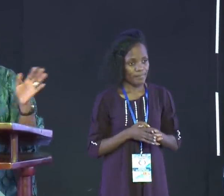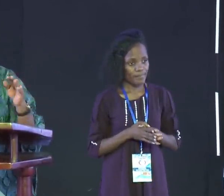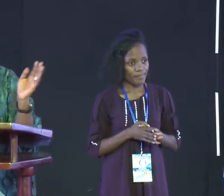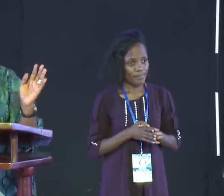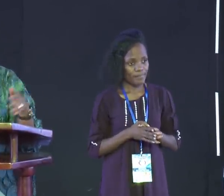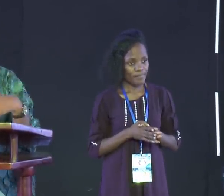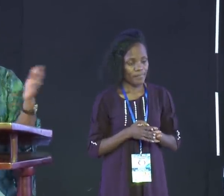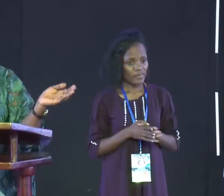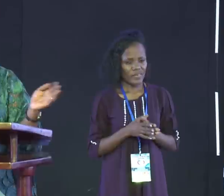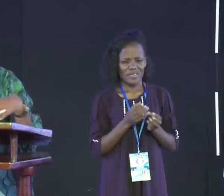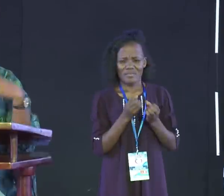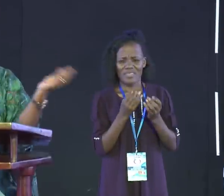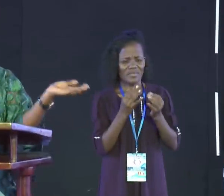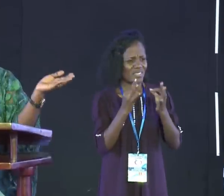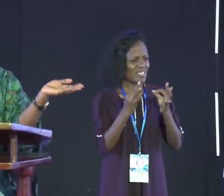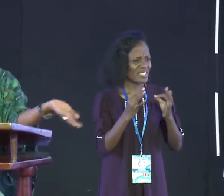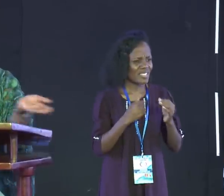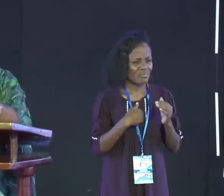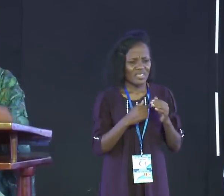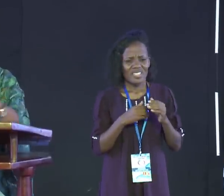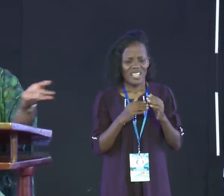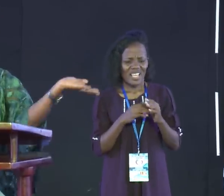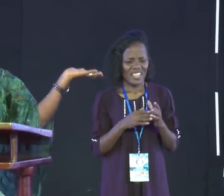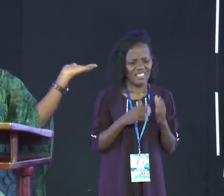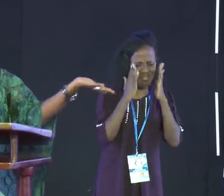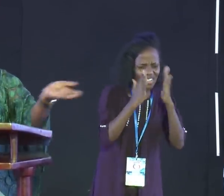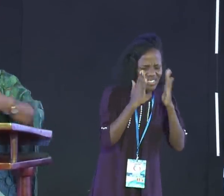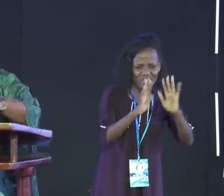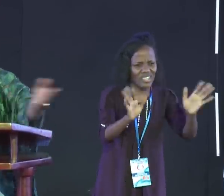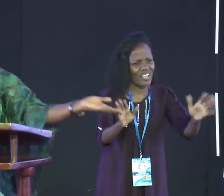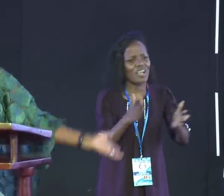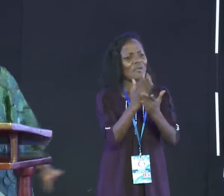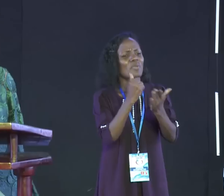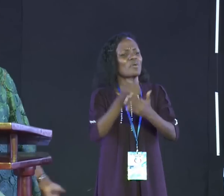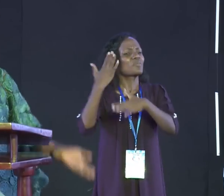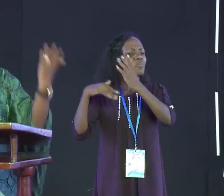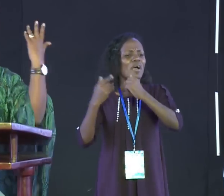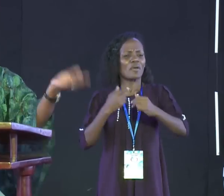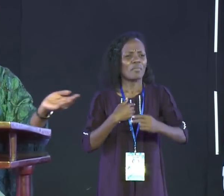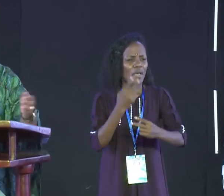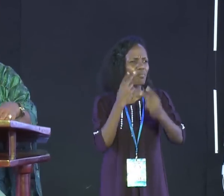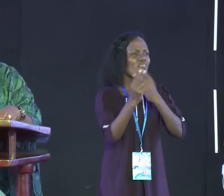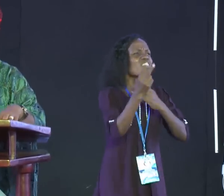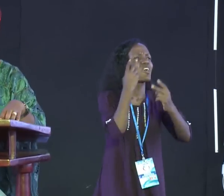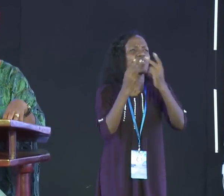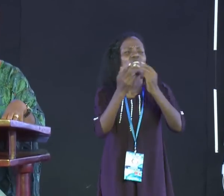Nina ebintu bye sitakyagendako nnyo, sobola gamba kandagule, ndagudde ebintu bingi ebirungi nga